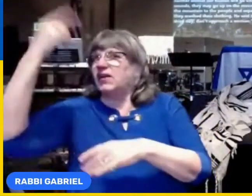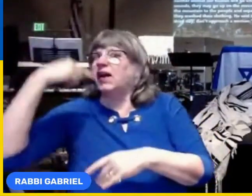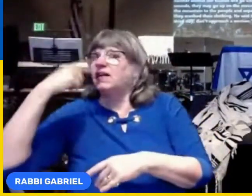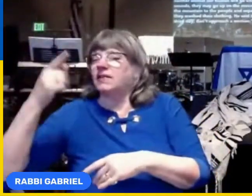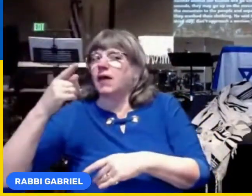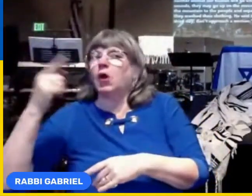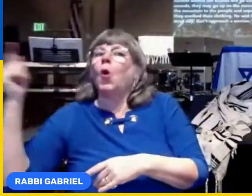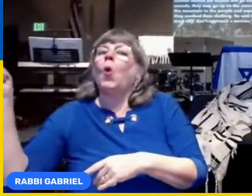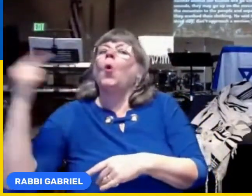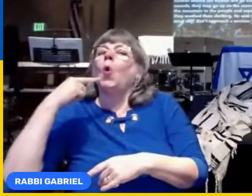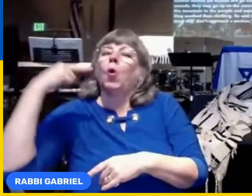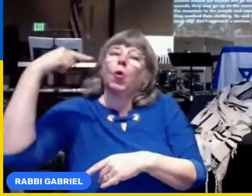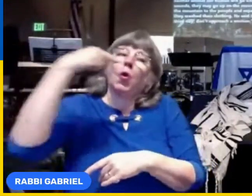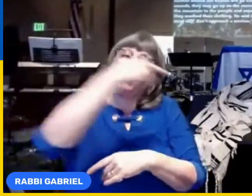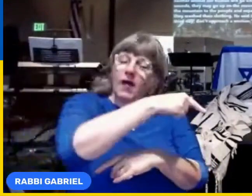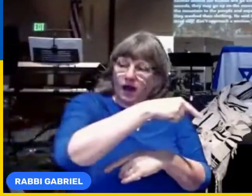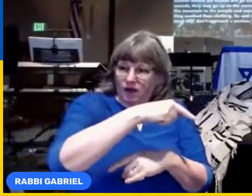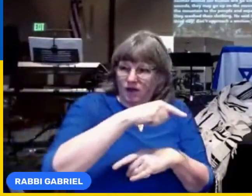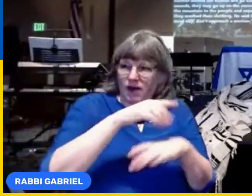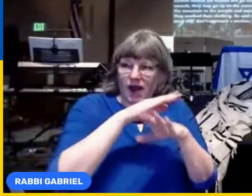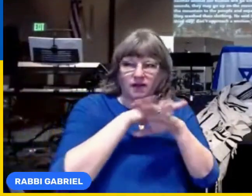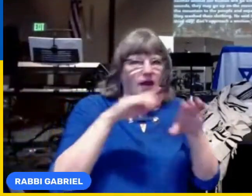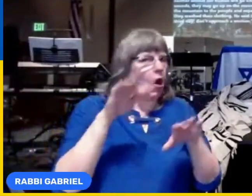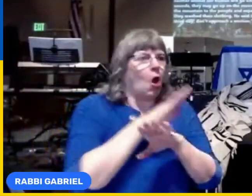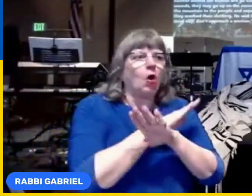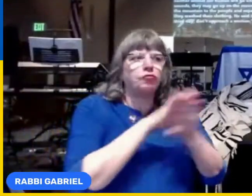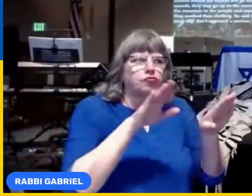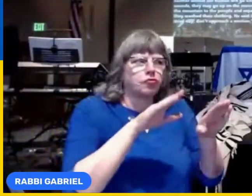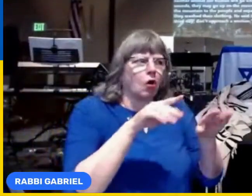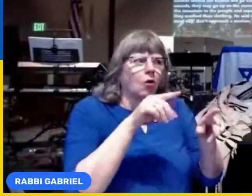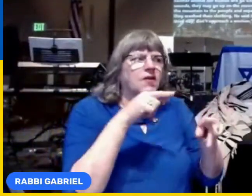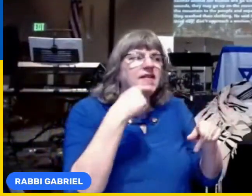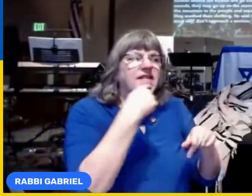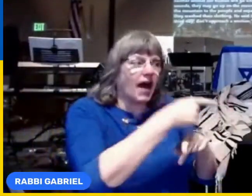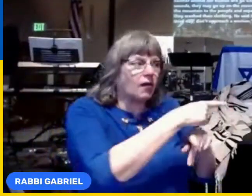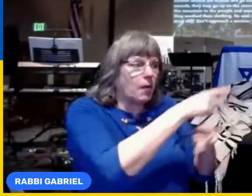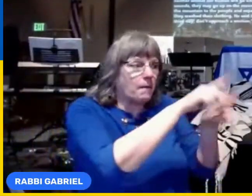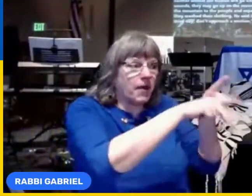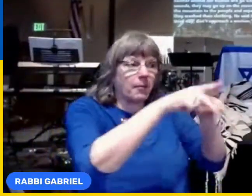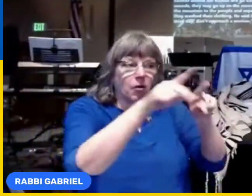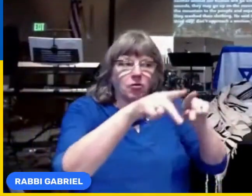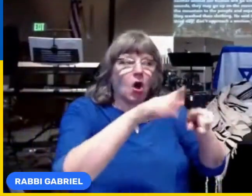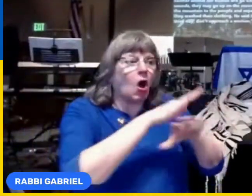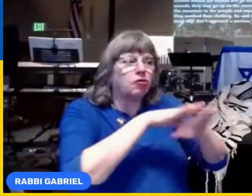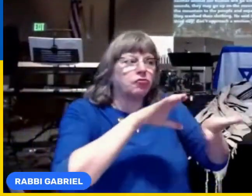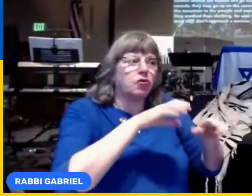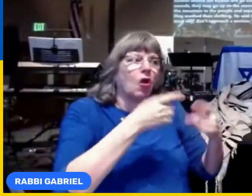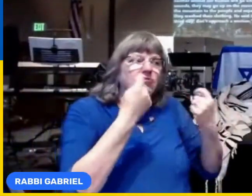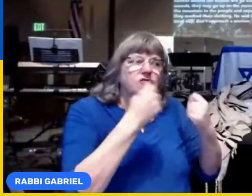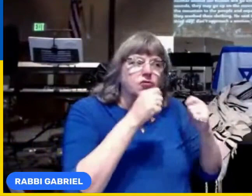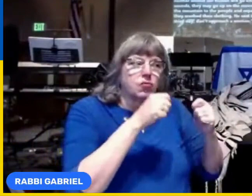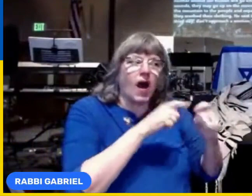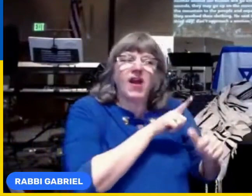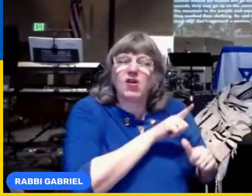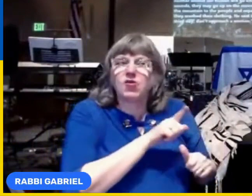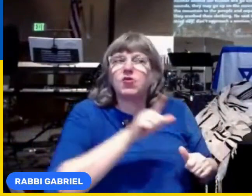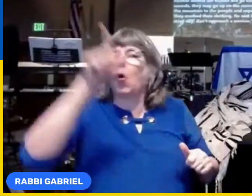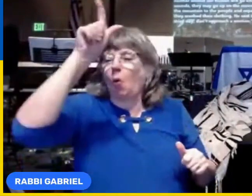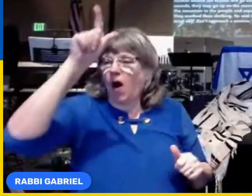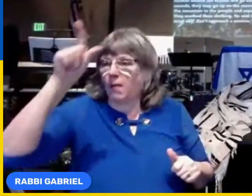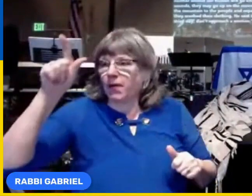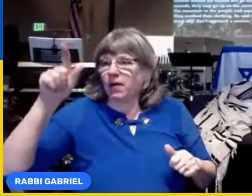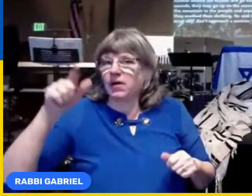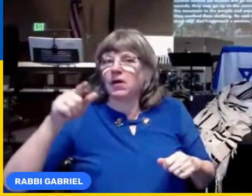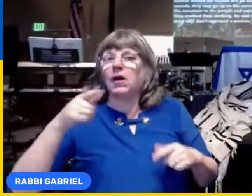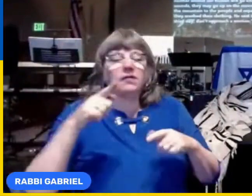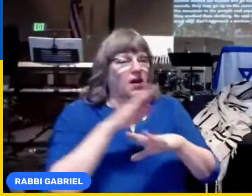to through to Adonai to see him. If they do, many of them will perish. Even the Kohanim who